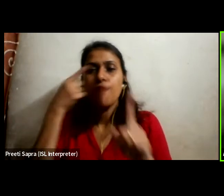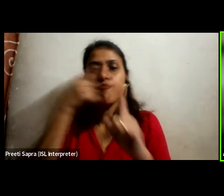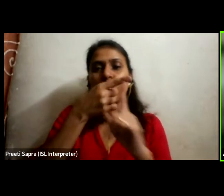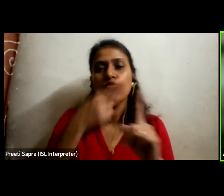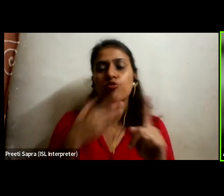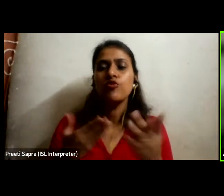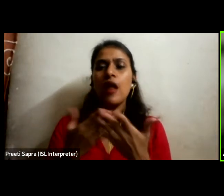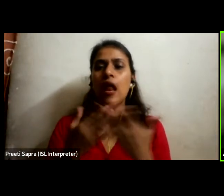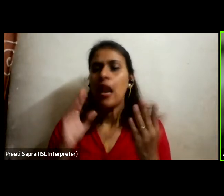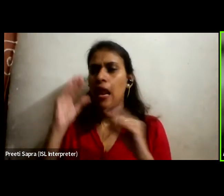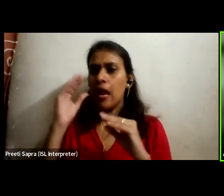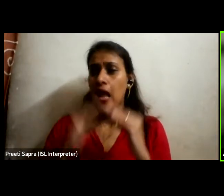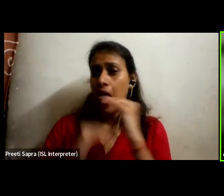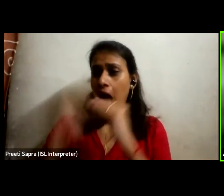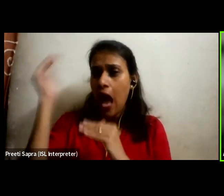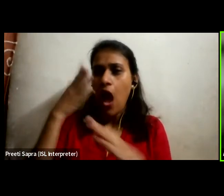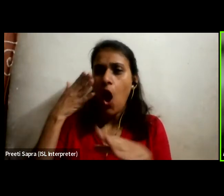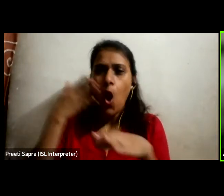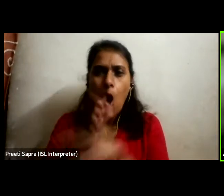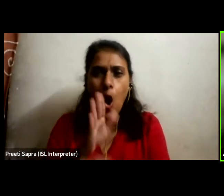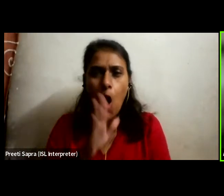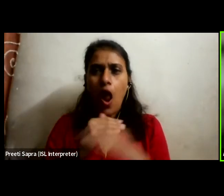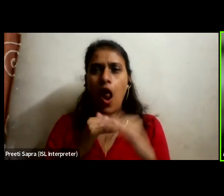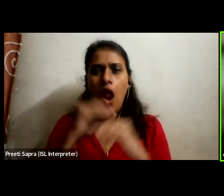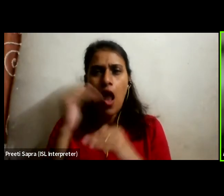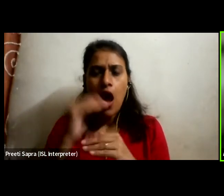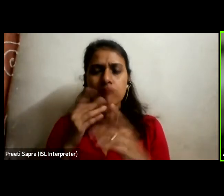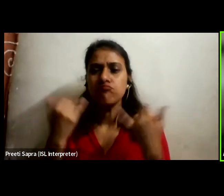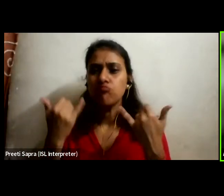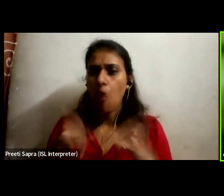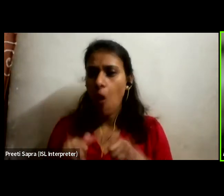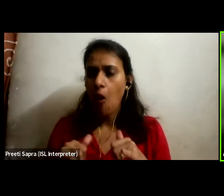high harms areas, and that being the guiding framework.